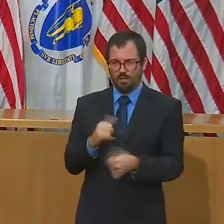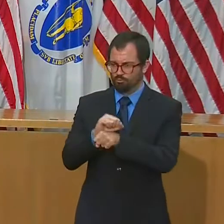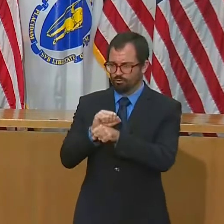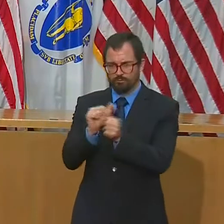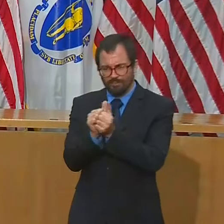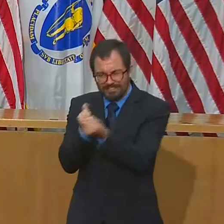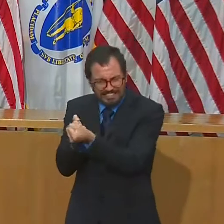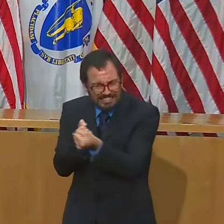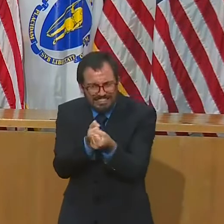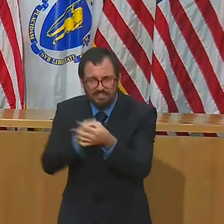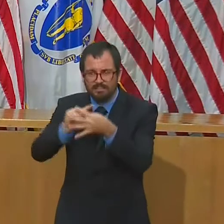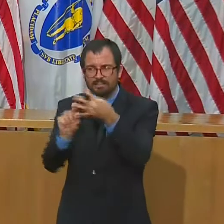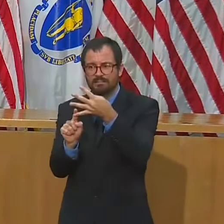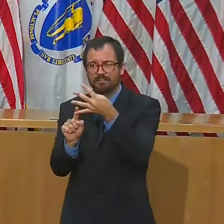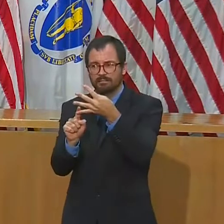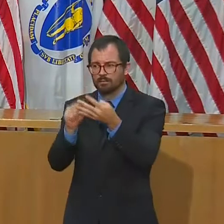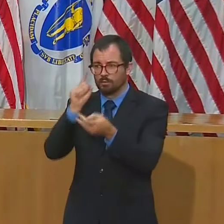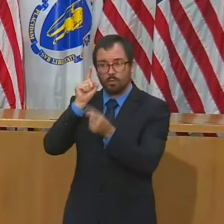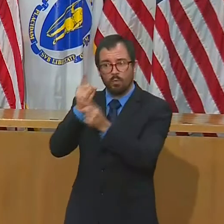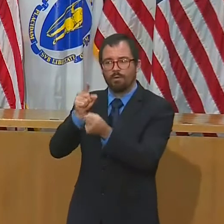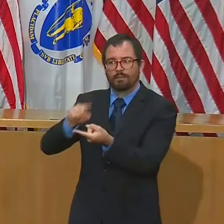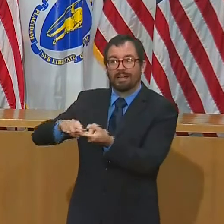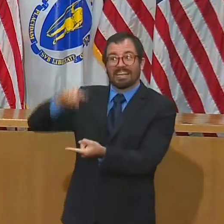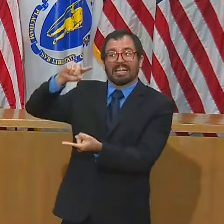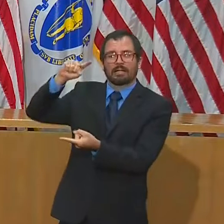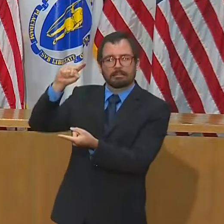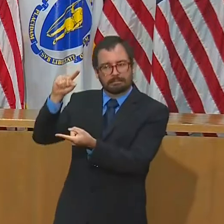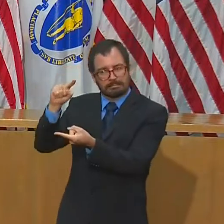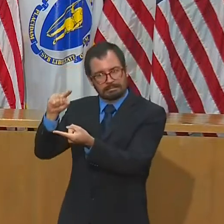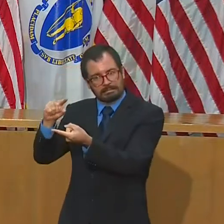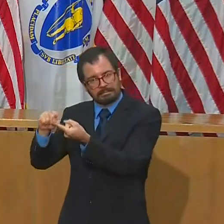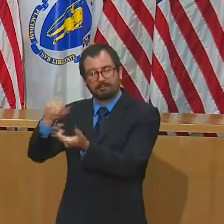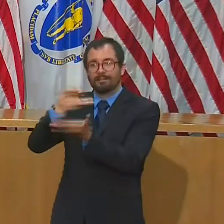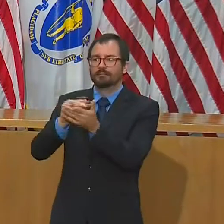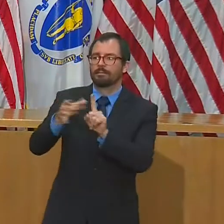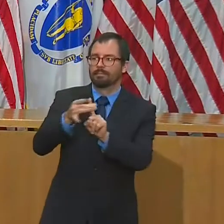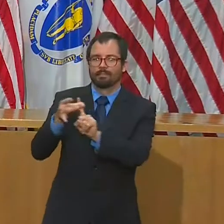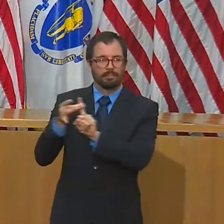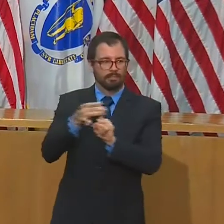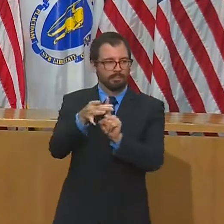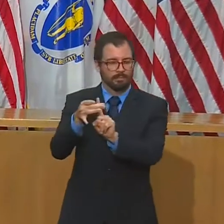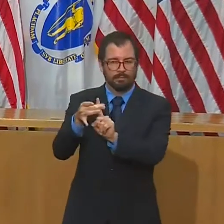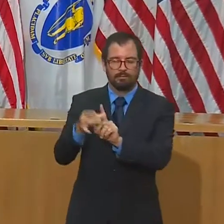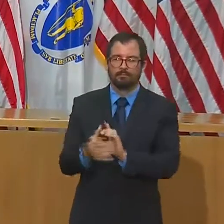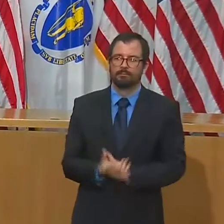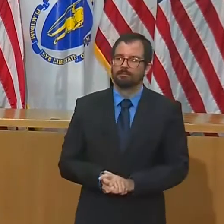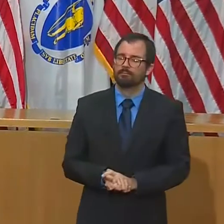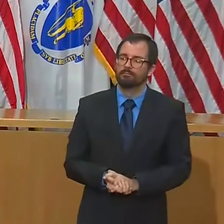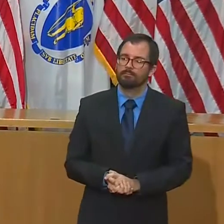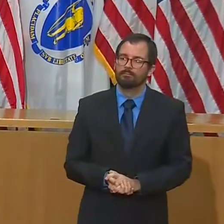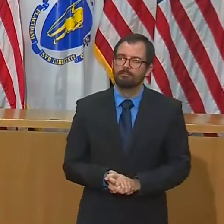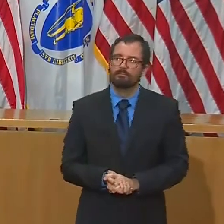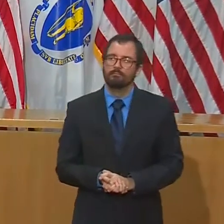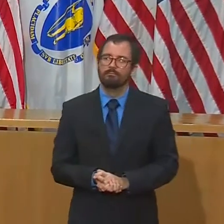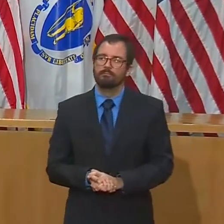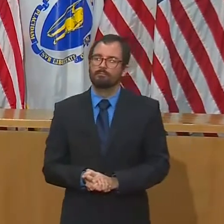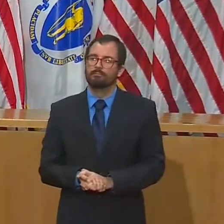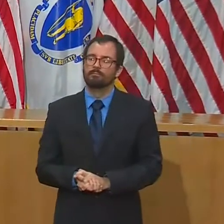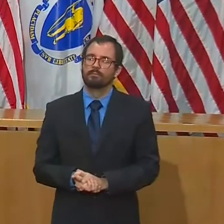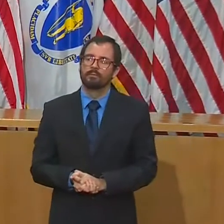Today, with respect to our daily update on COVID-19 cases, testing, and hospitalizations, yesterday there were